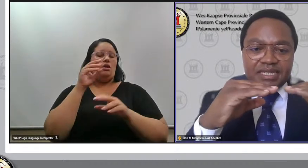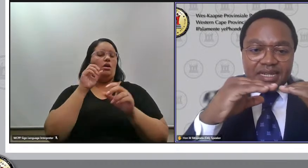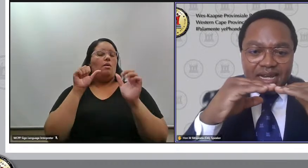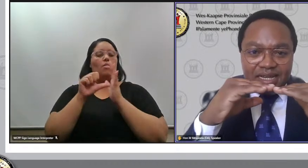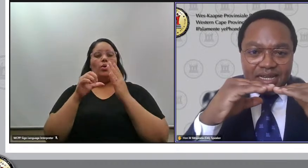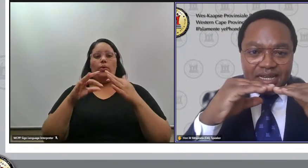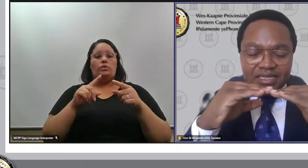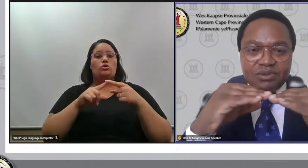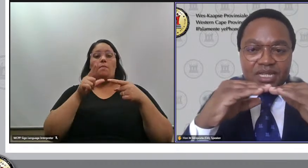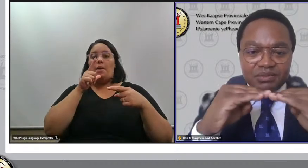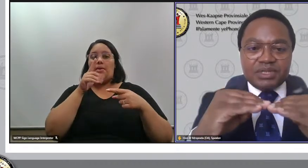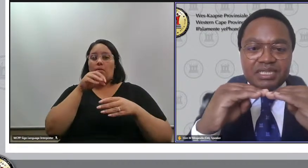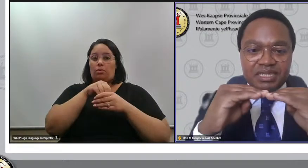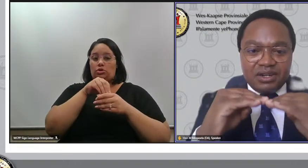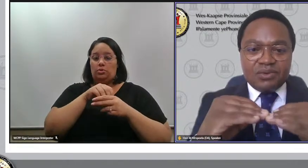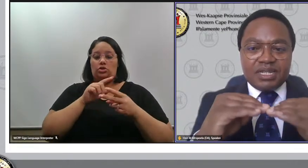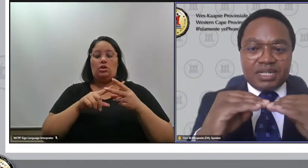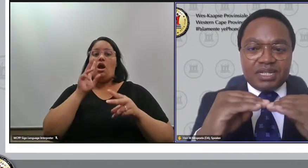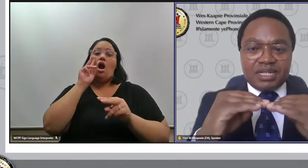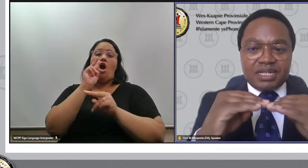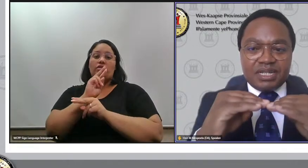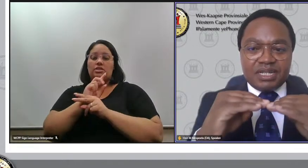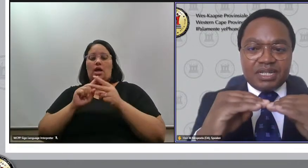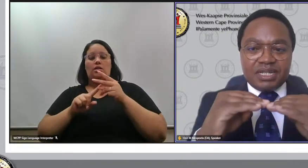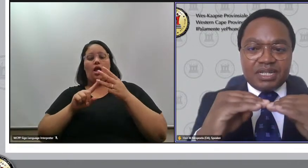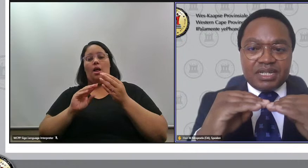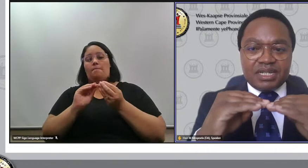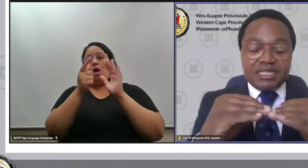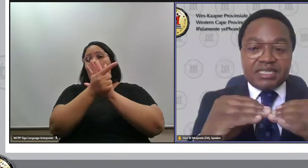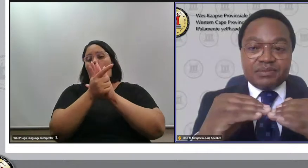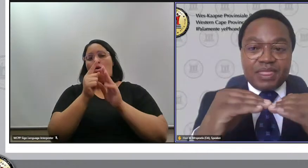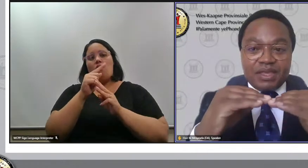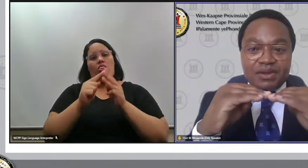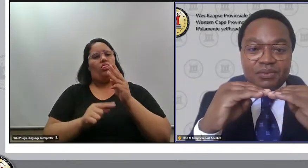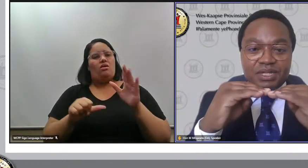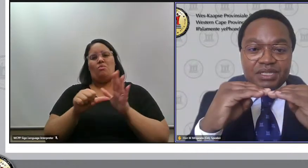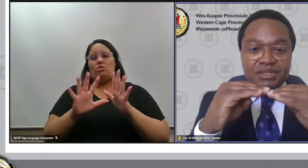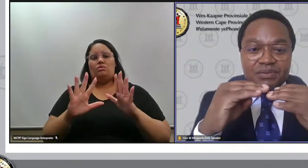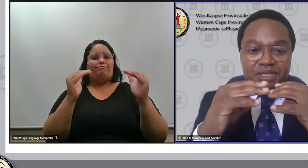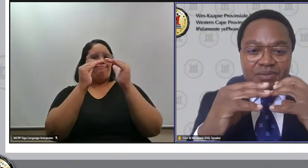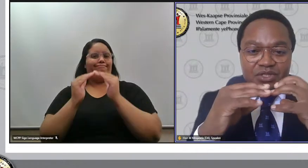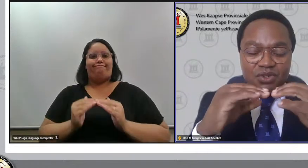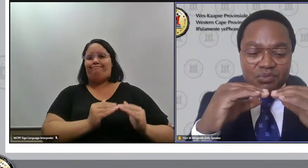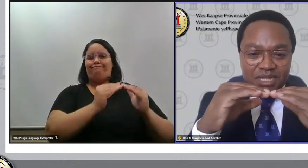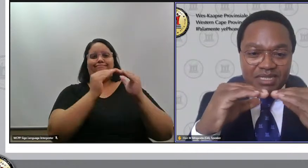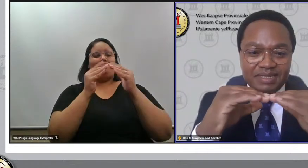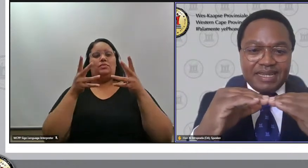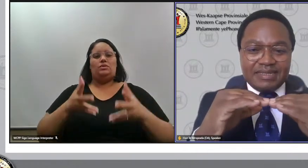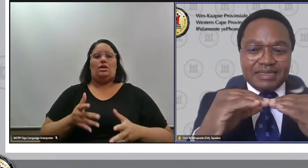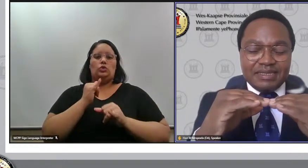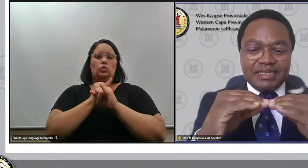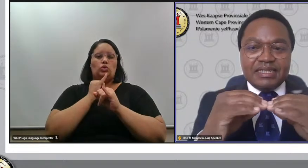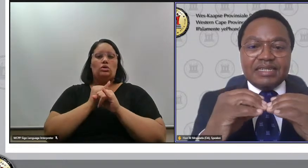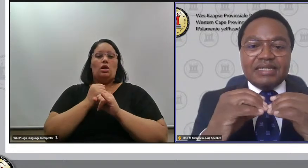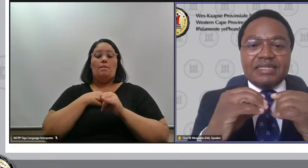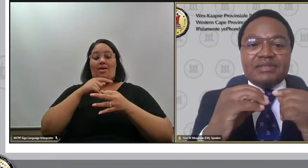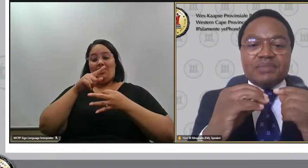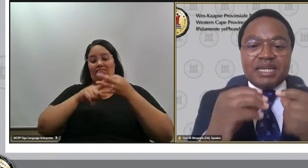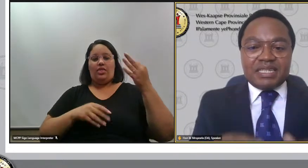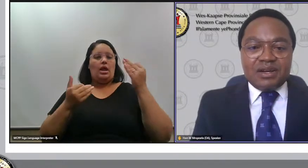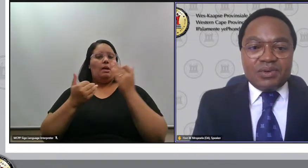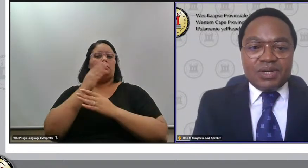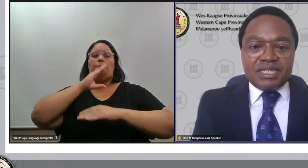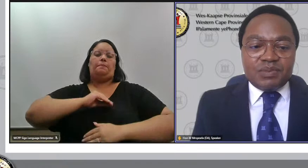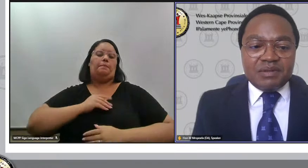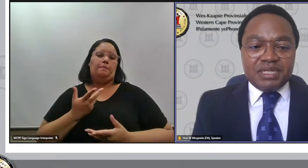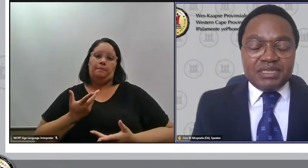as lawmaking are equally important in our work as the institution. As long as we don't miss that,